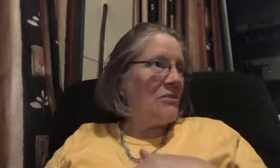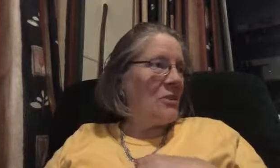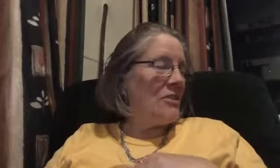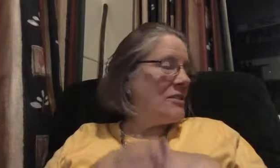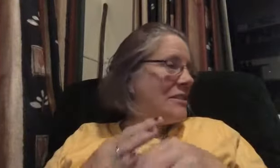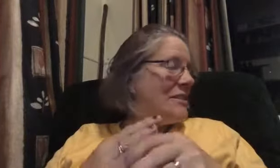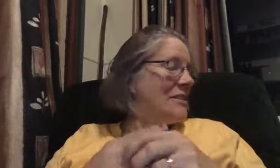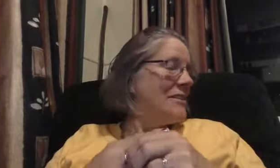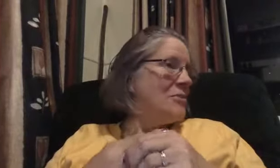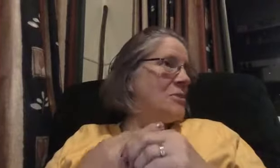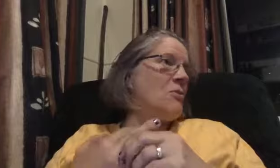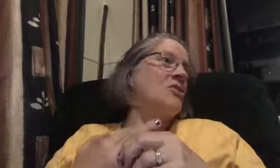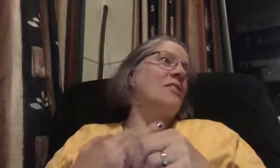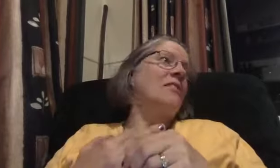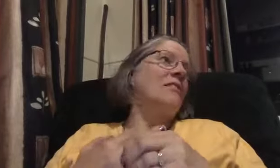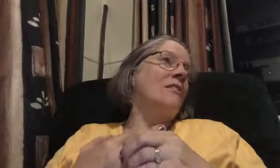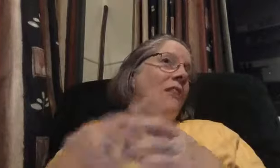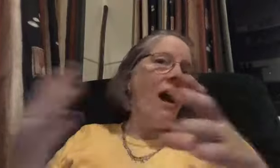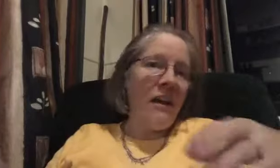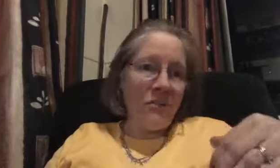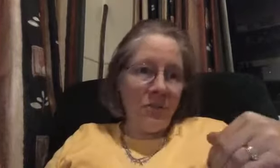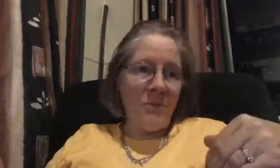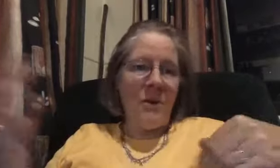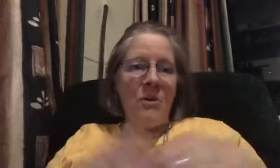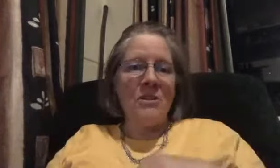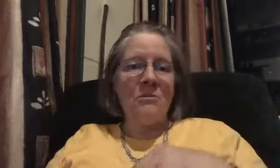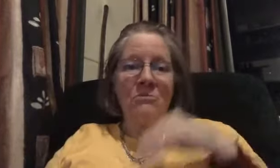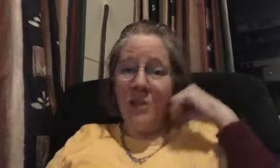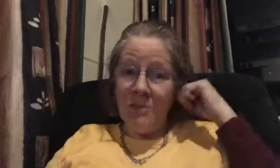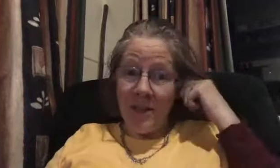cares? Nobody's watching live. They might watch the replay.